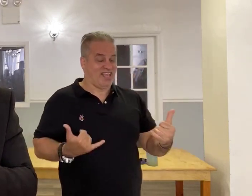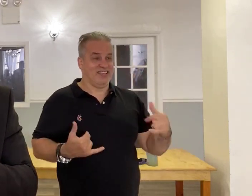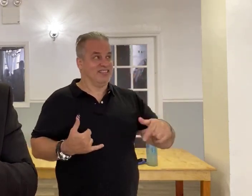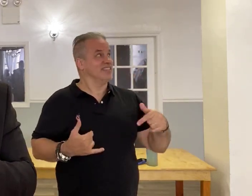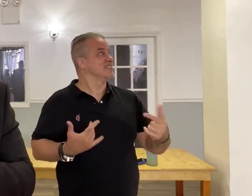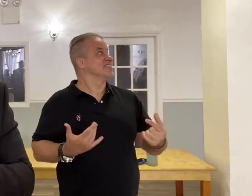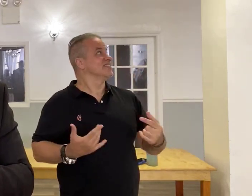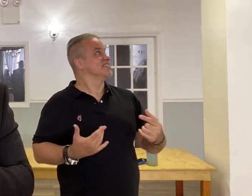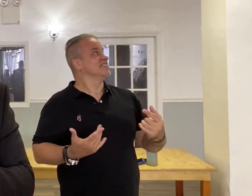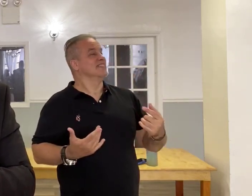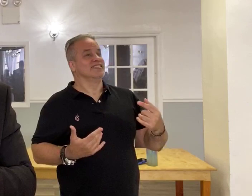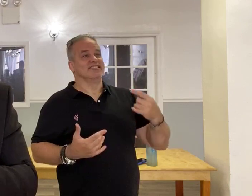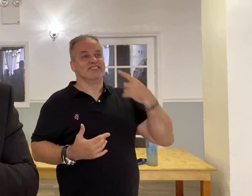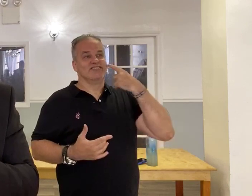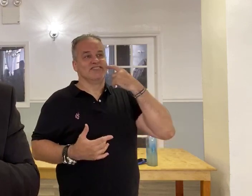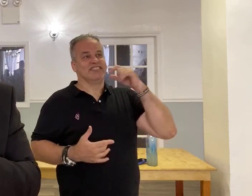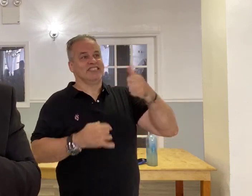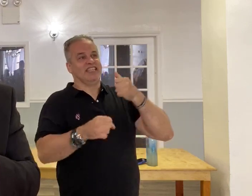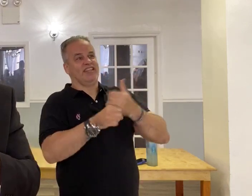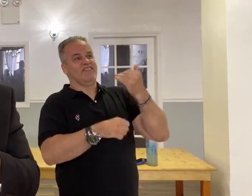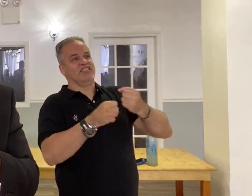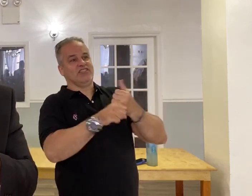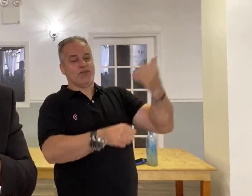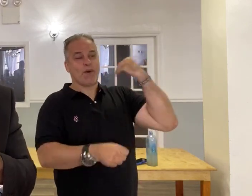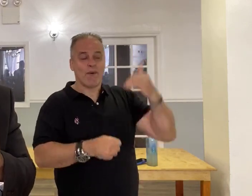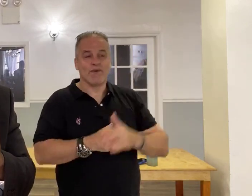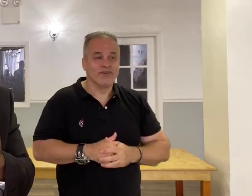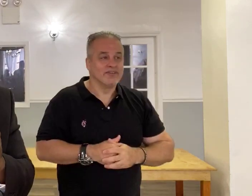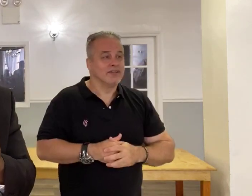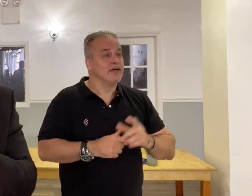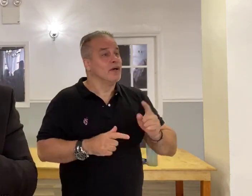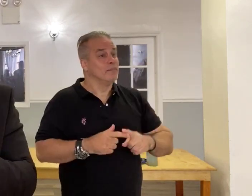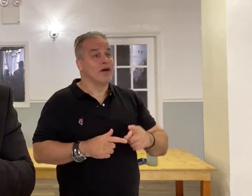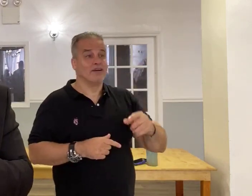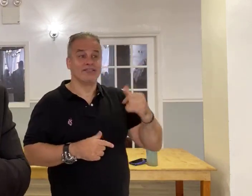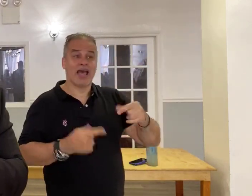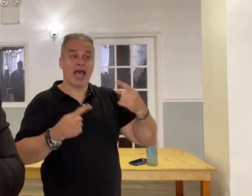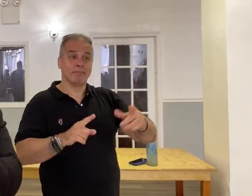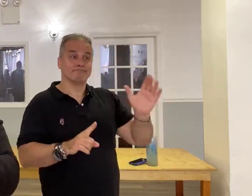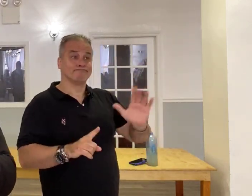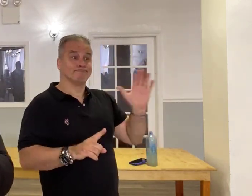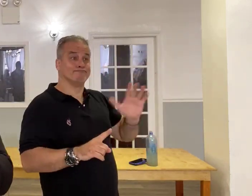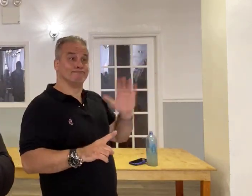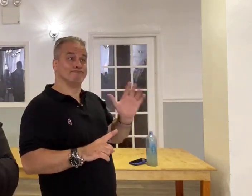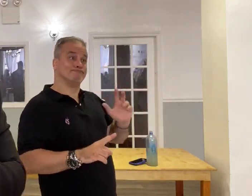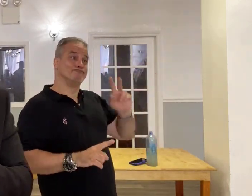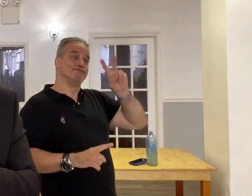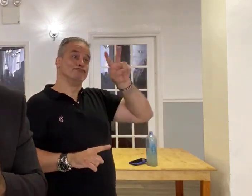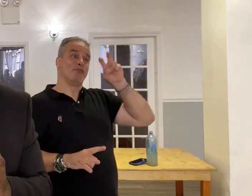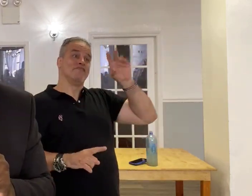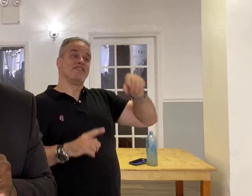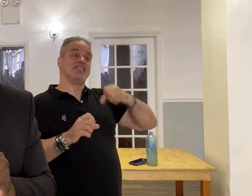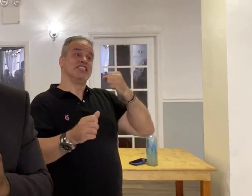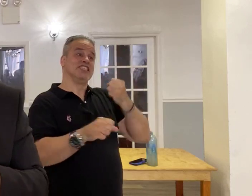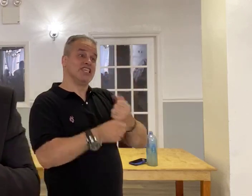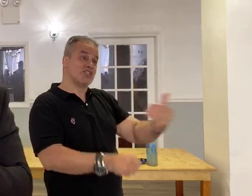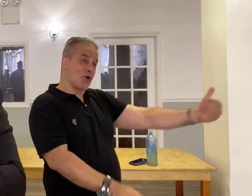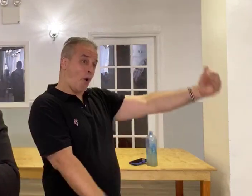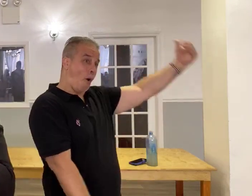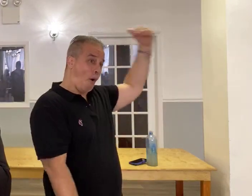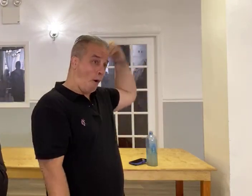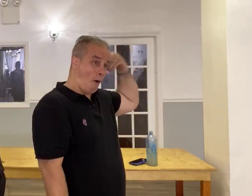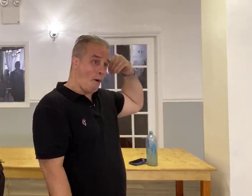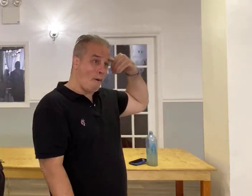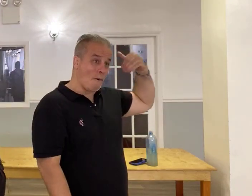Again, with casualties of people, soldiers dying and people dying, upwards of 700,000. Can